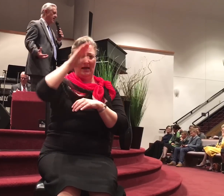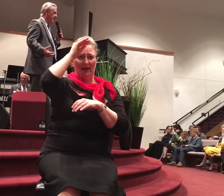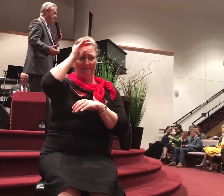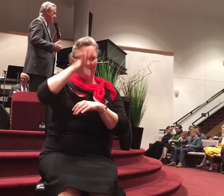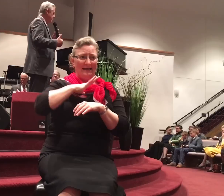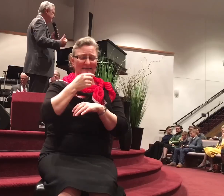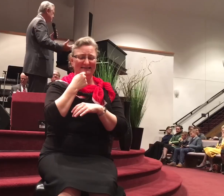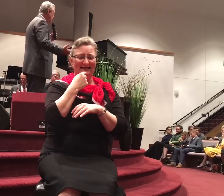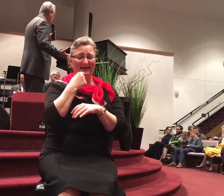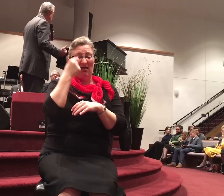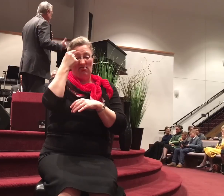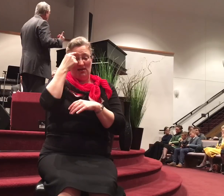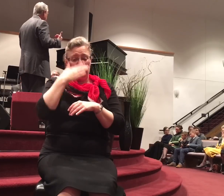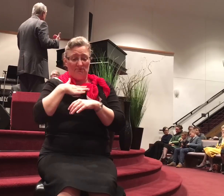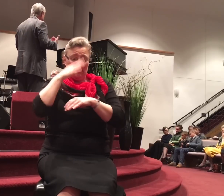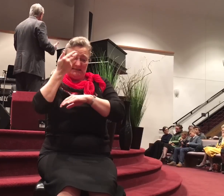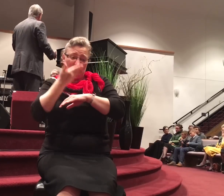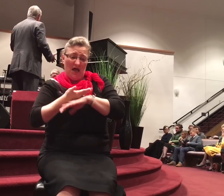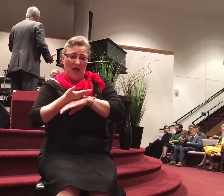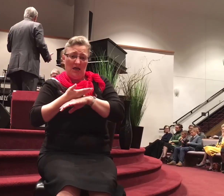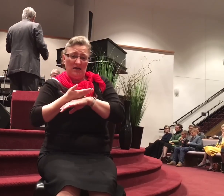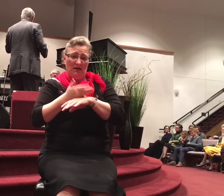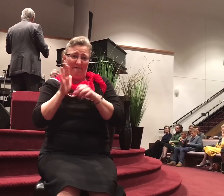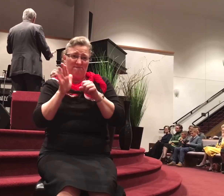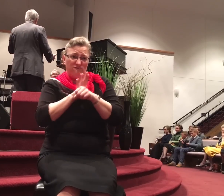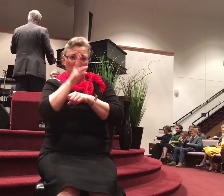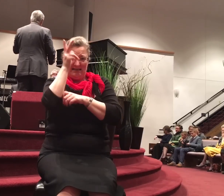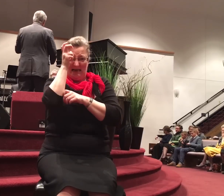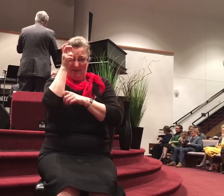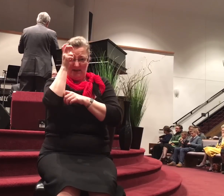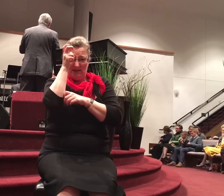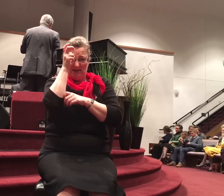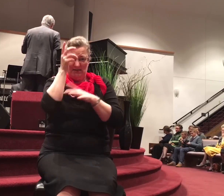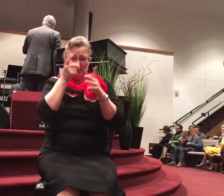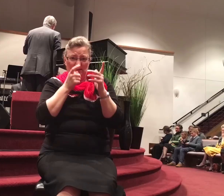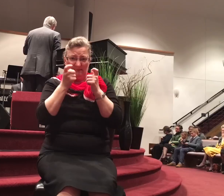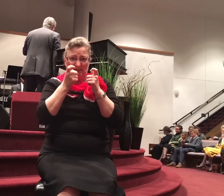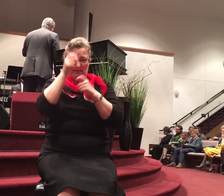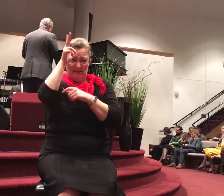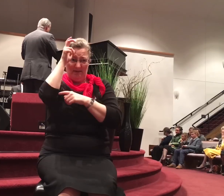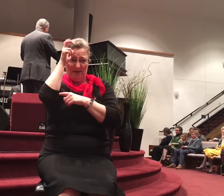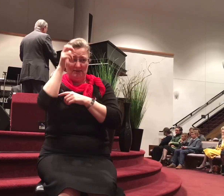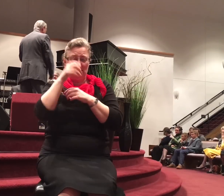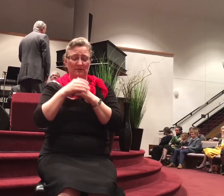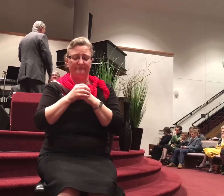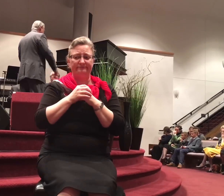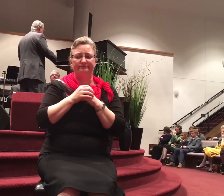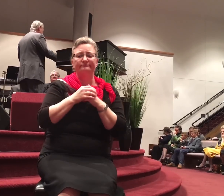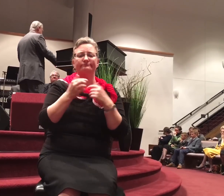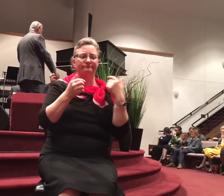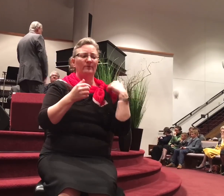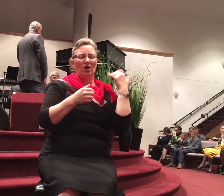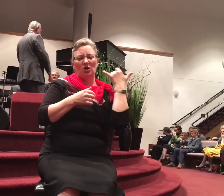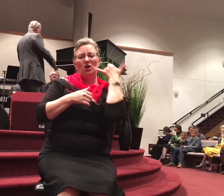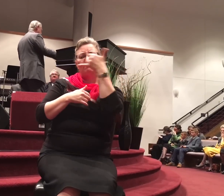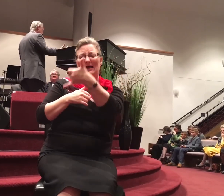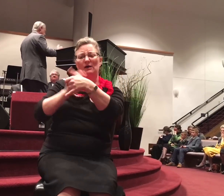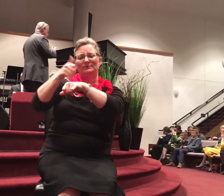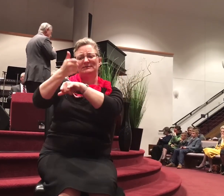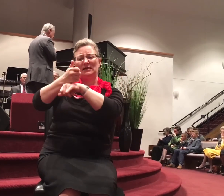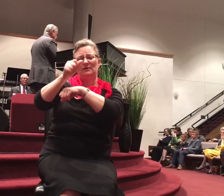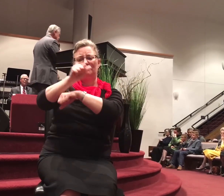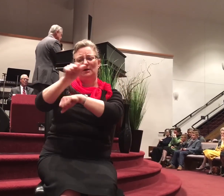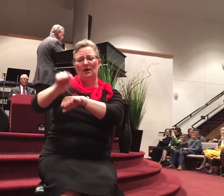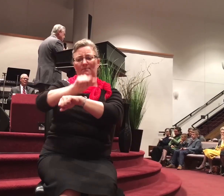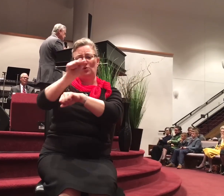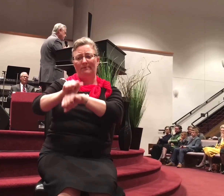demon-possessed. And I need someone who knows something about demons that can help my son. I called him back, we set up an appointment, we ended up